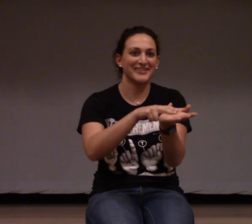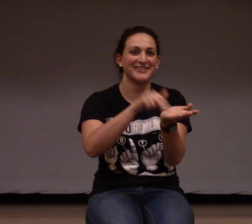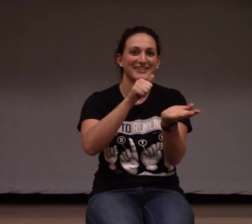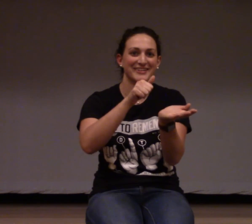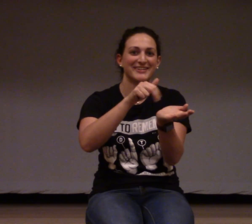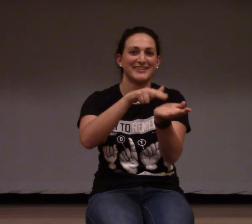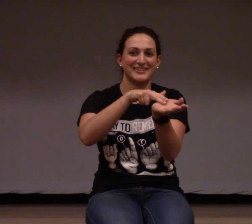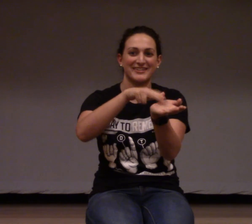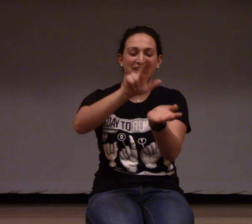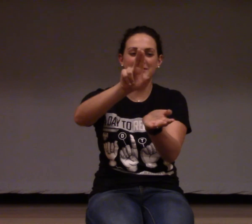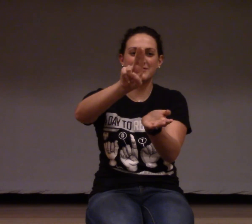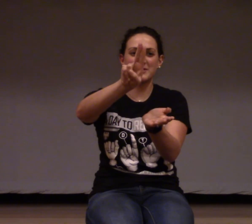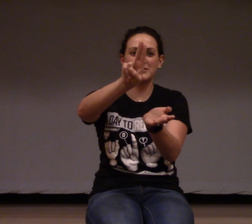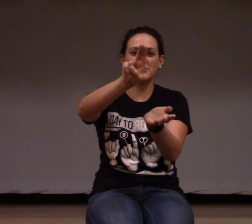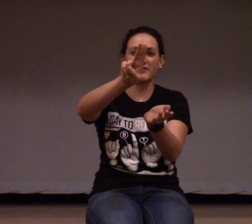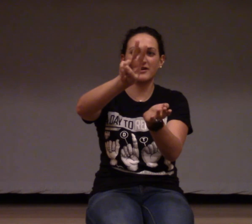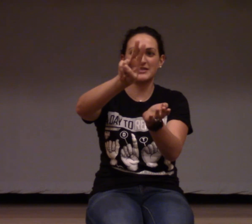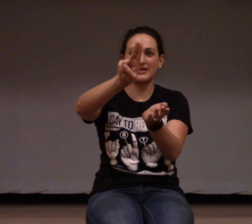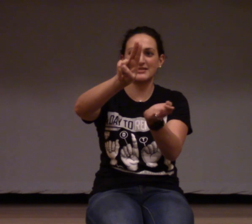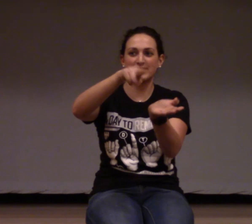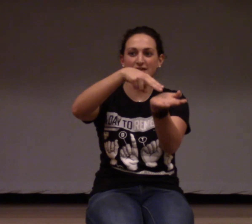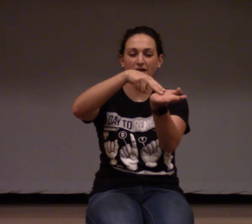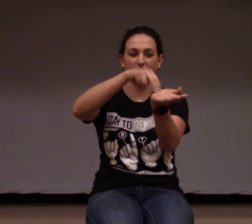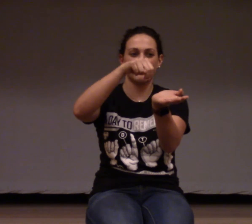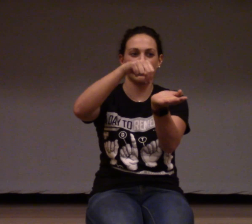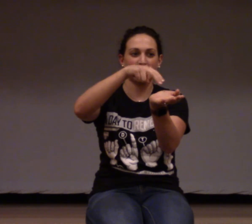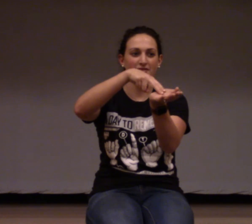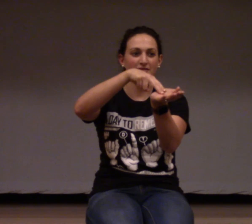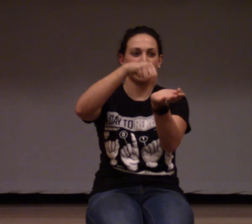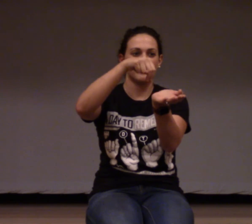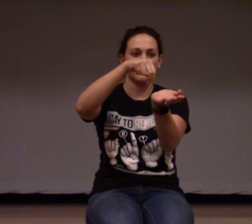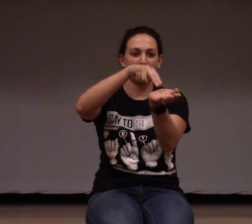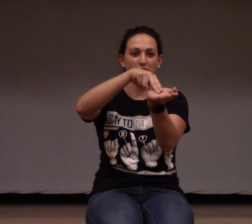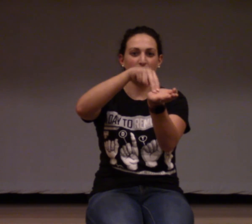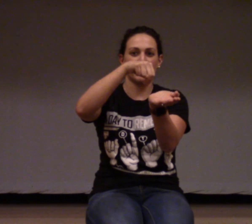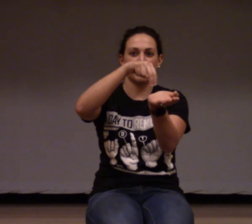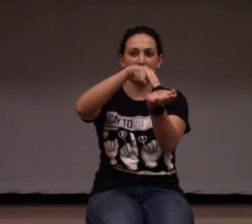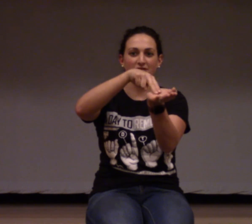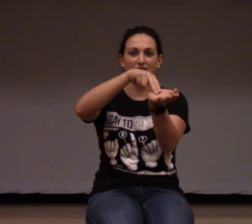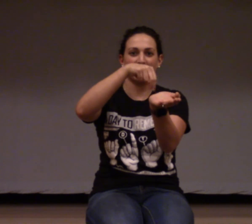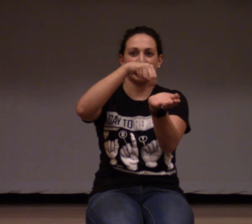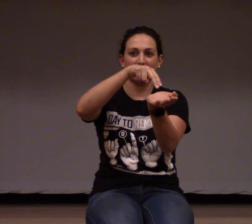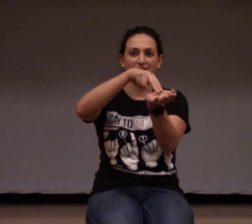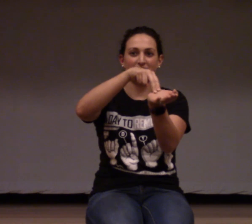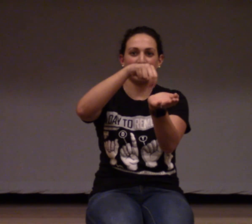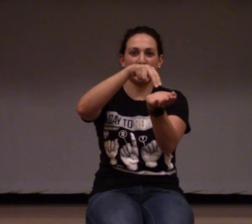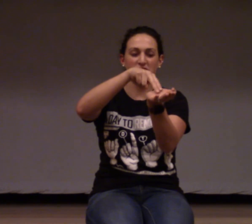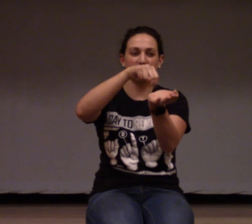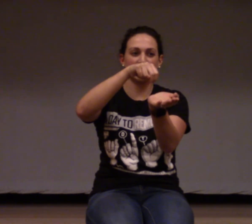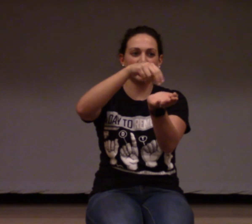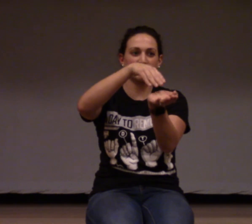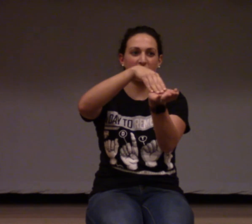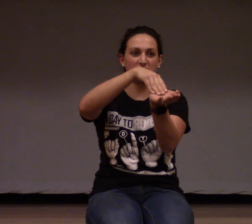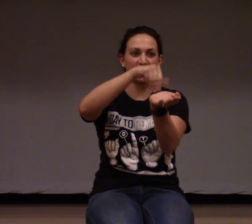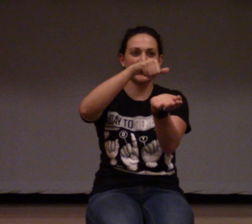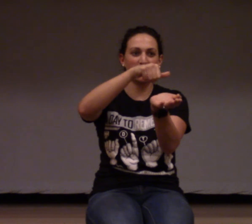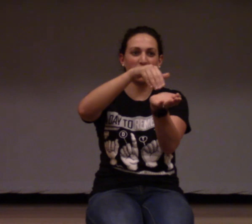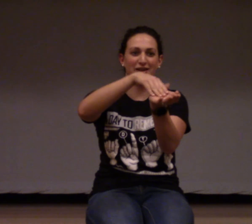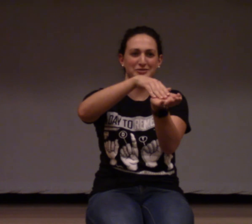Good. Yep, so it's going to be 2 fingers, like this is the knife. Butter. Make sure it's those 2 fingers and not your whole hand. Do you guys